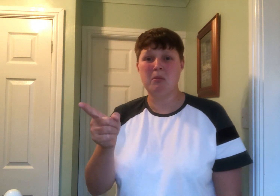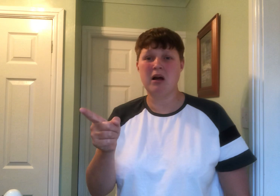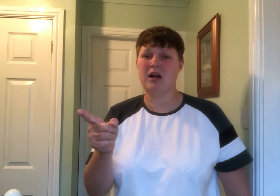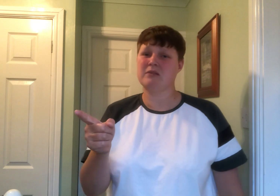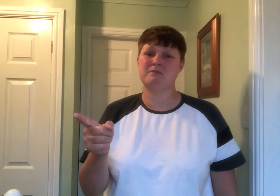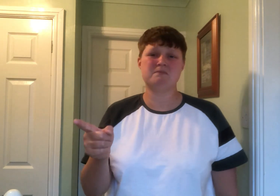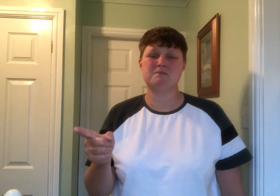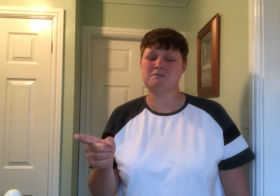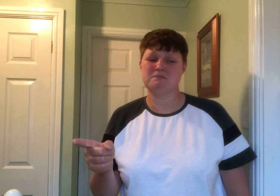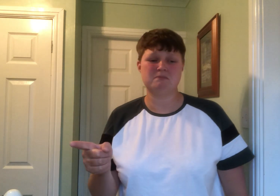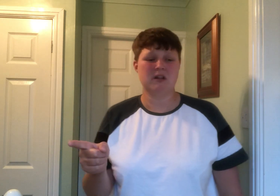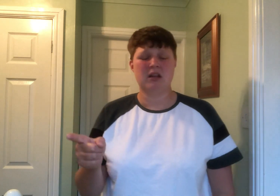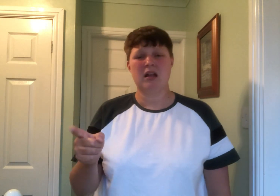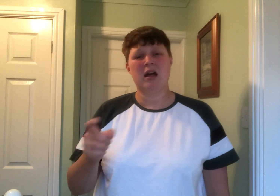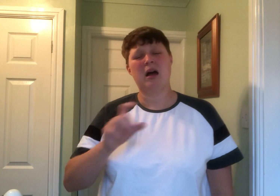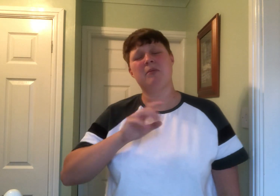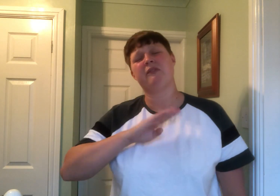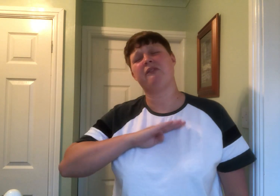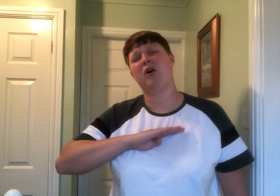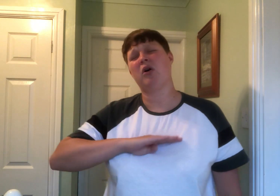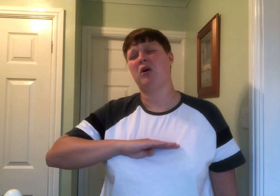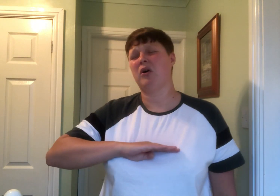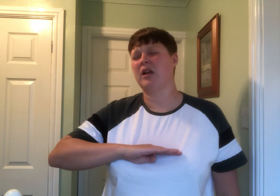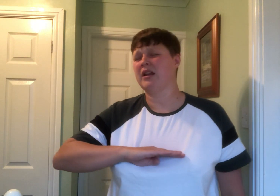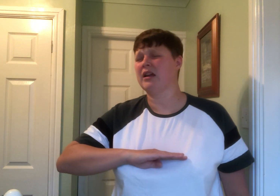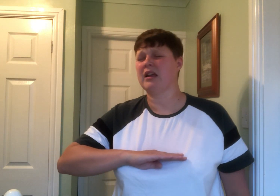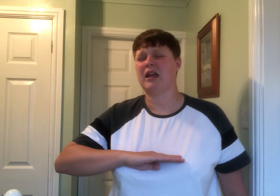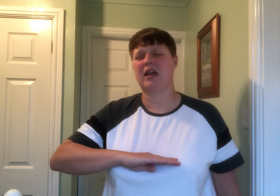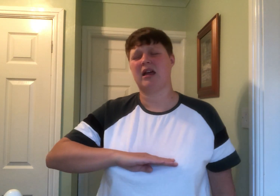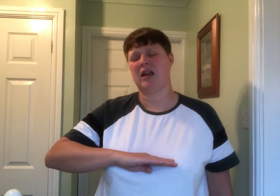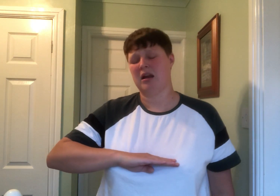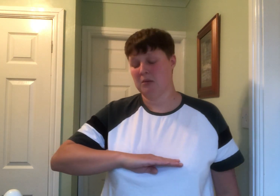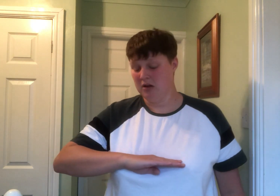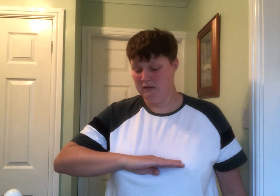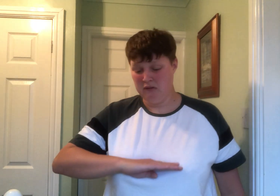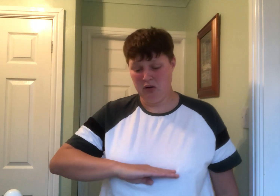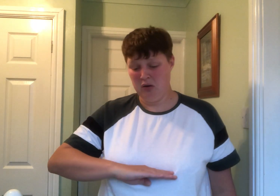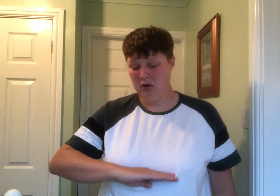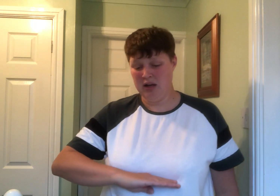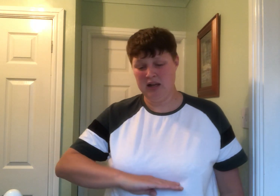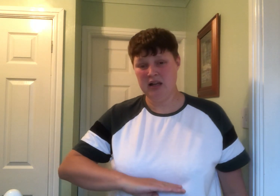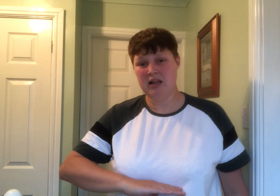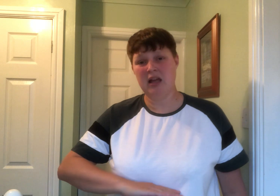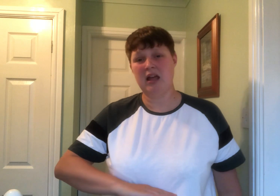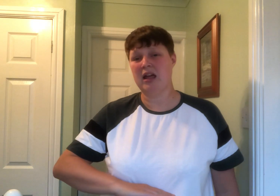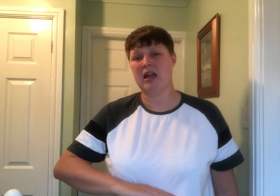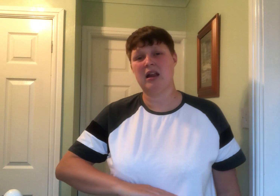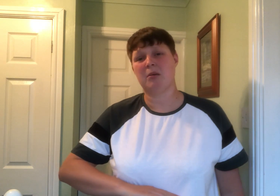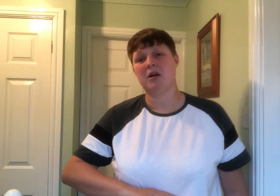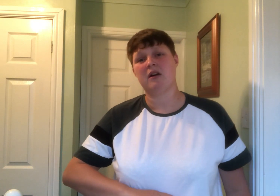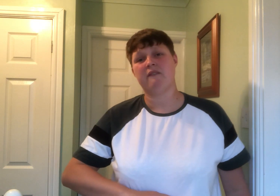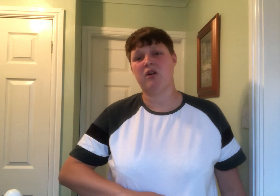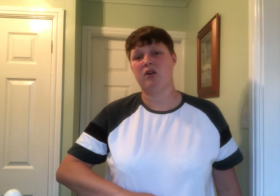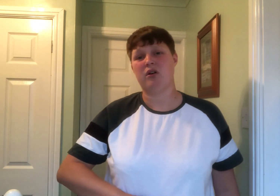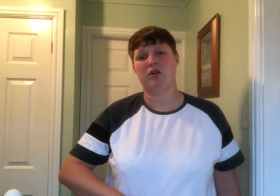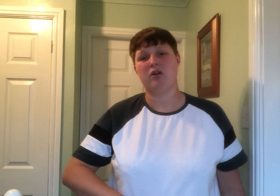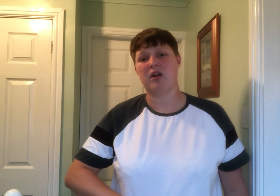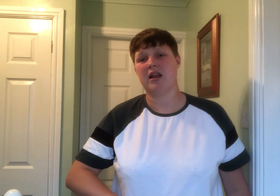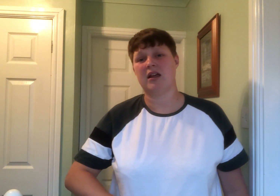to run? I'm falling again I'm falling again I'm falling